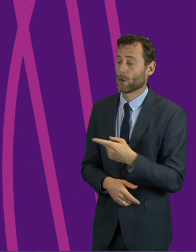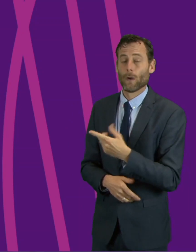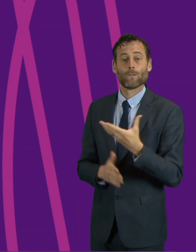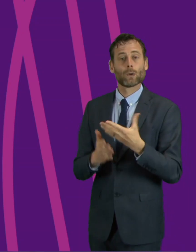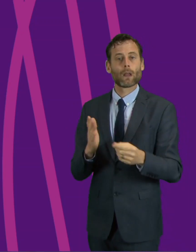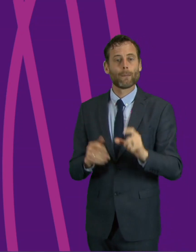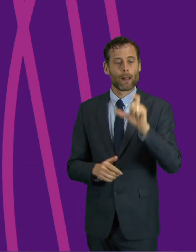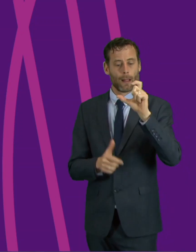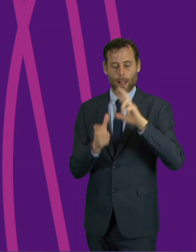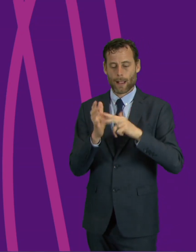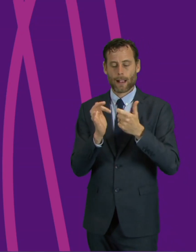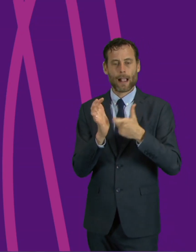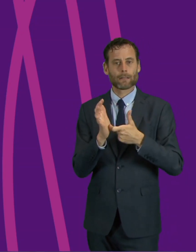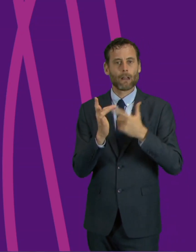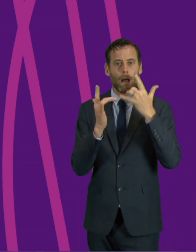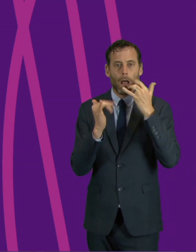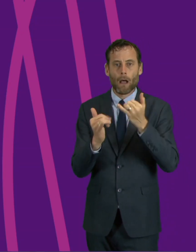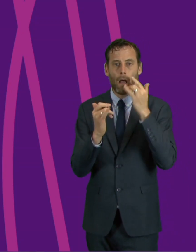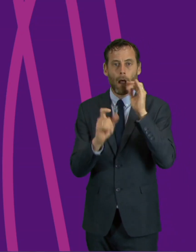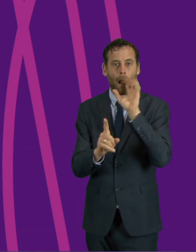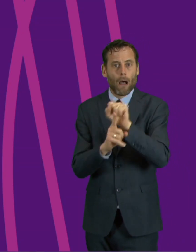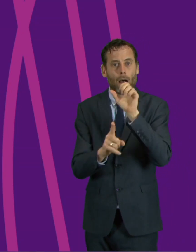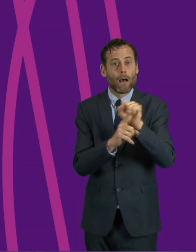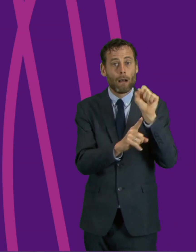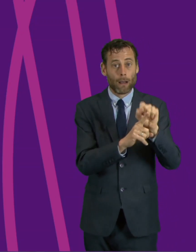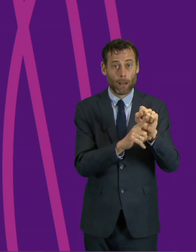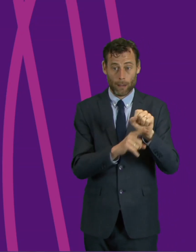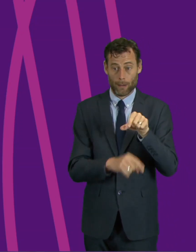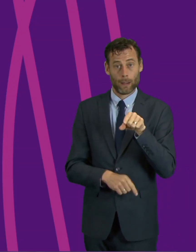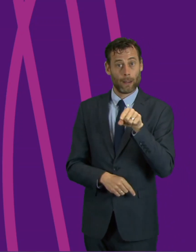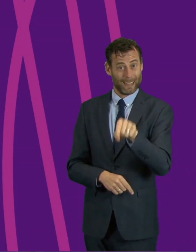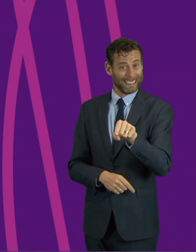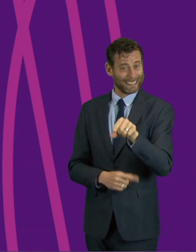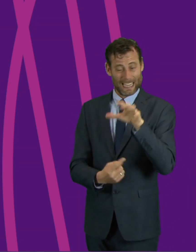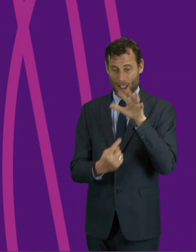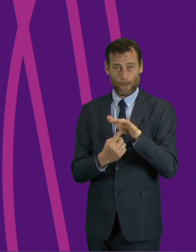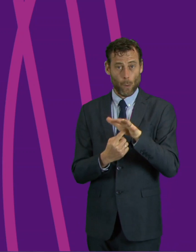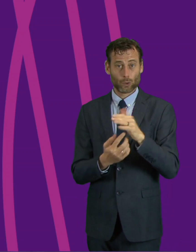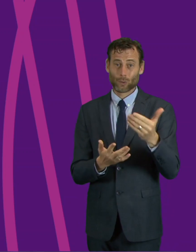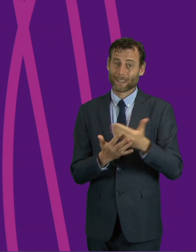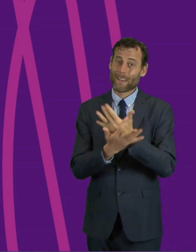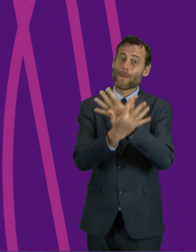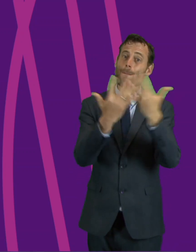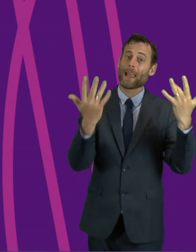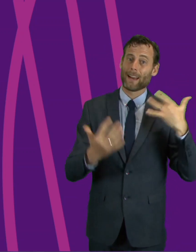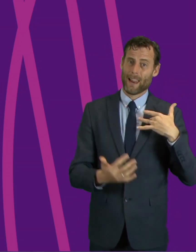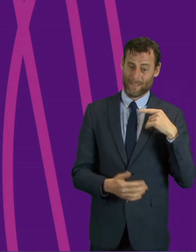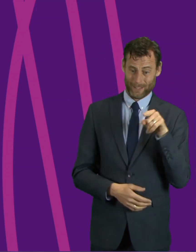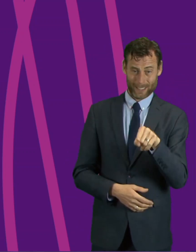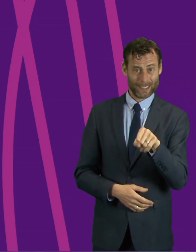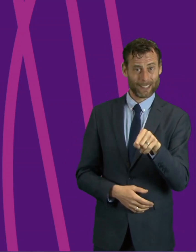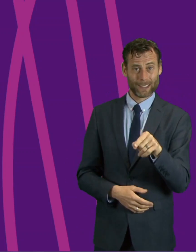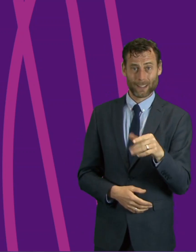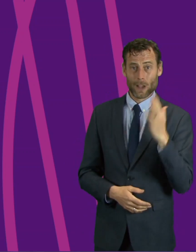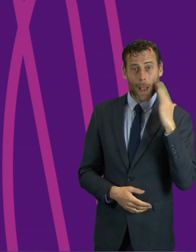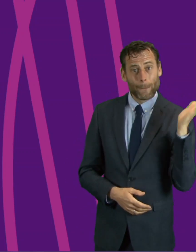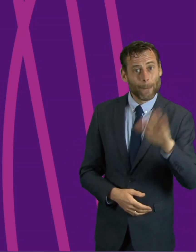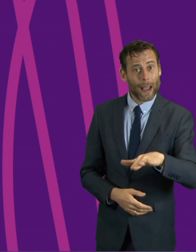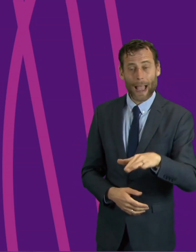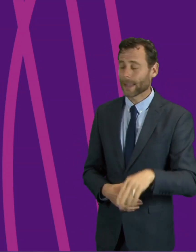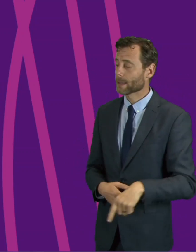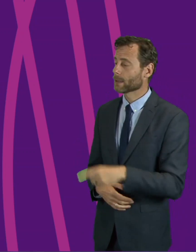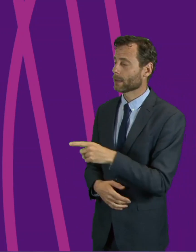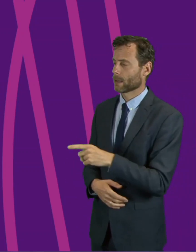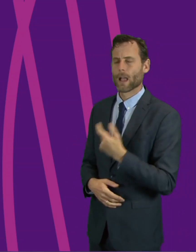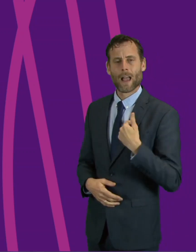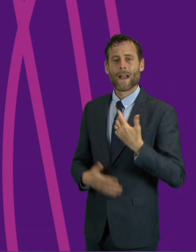cancer screening programmes that she knows that have saved so many lives before this point. First Minister. Again, I specifically made